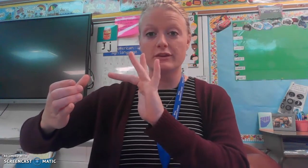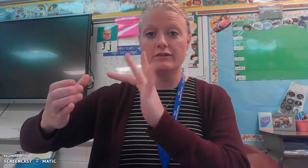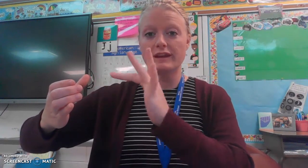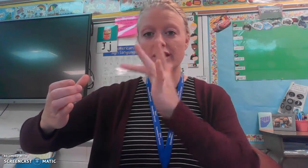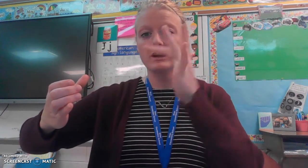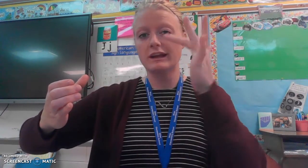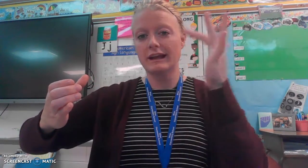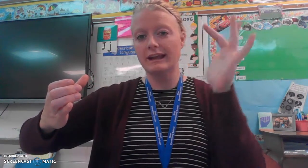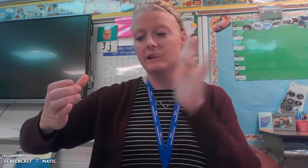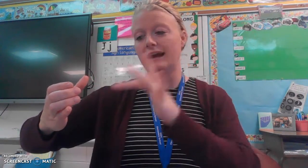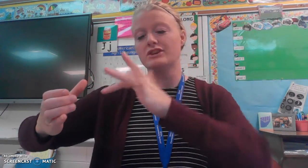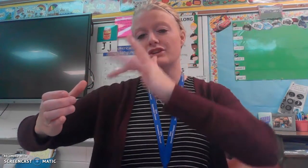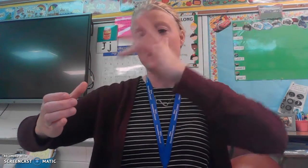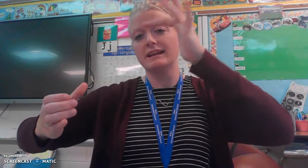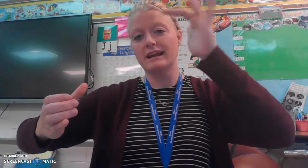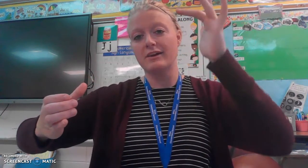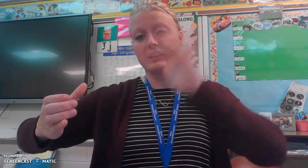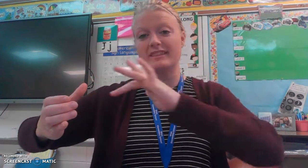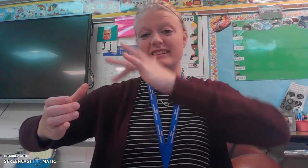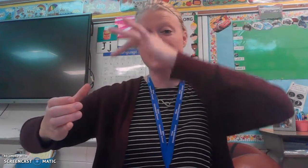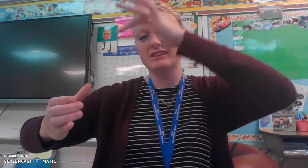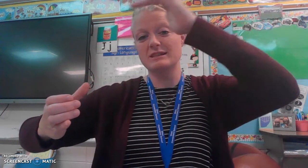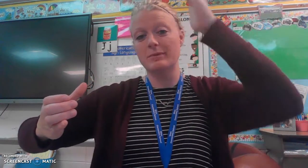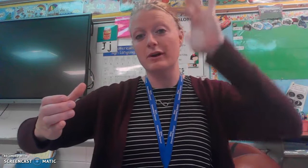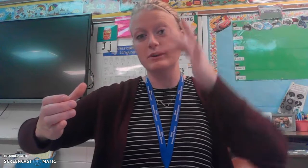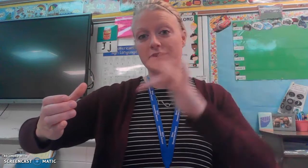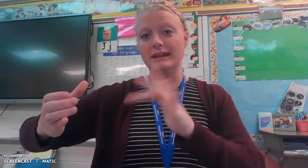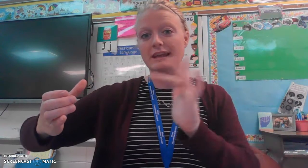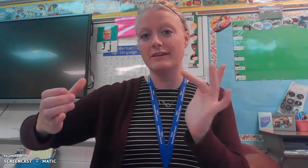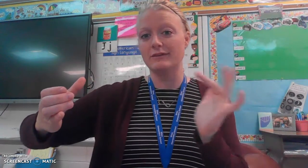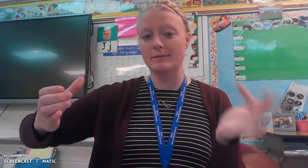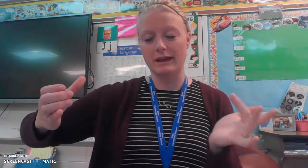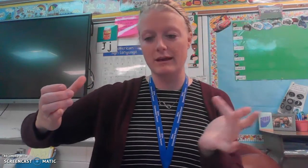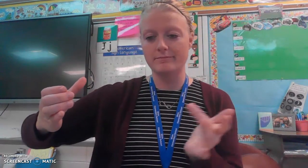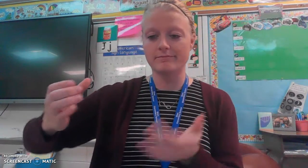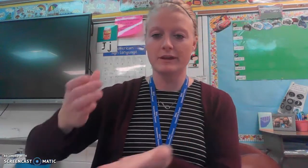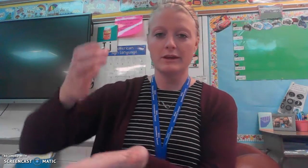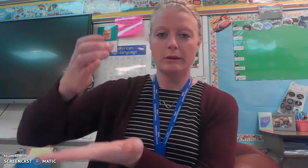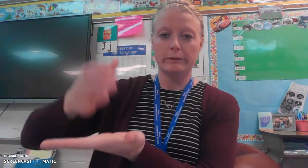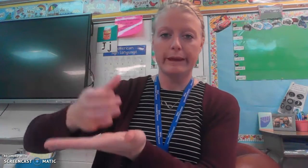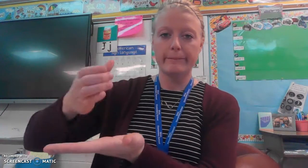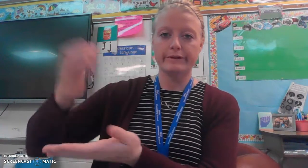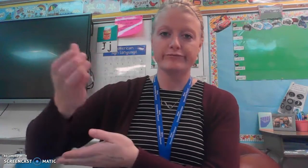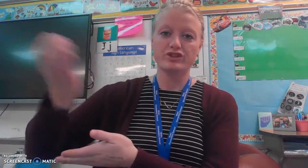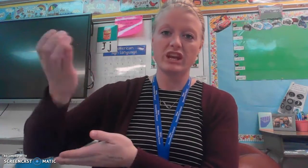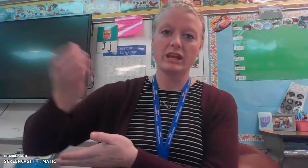middle finger and kind of shine it out like the glitter is sparkling from the cup. Cup, shake it